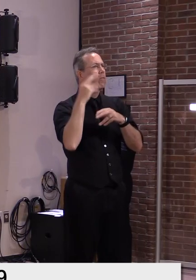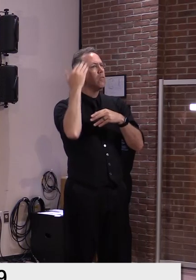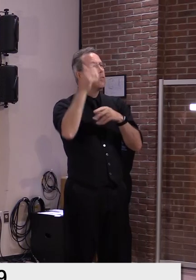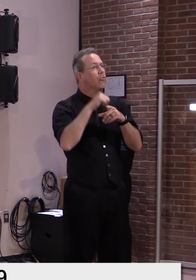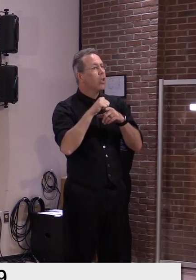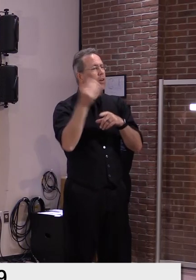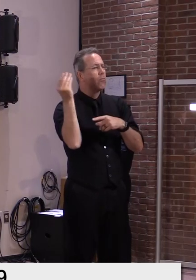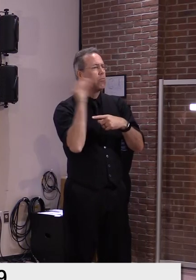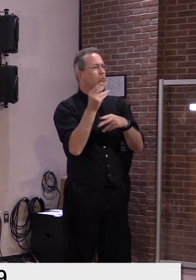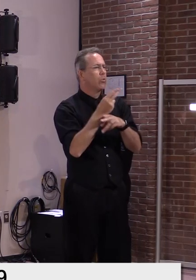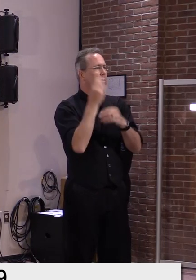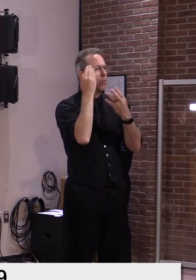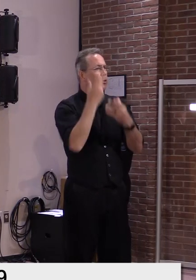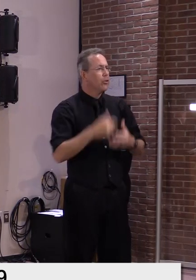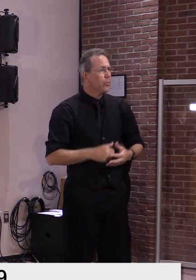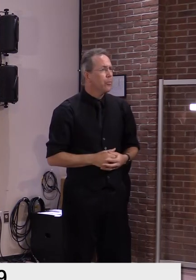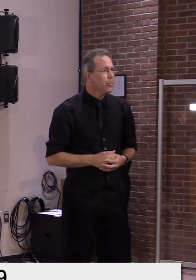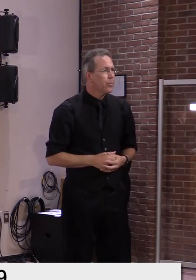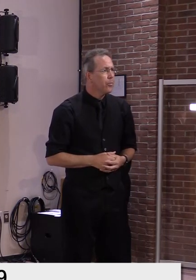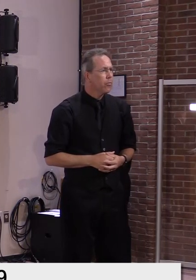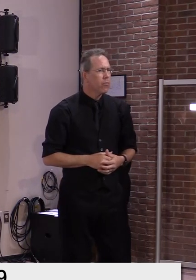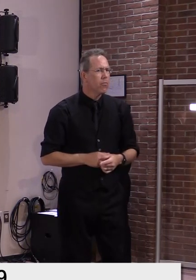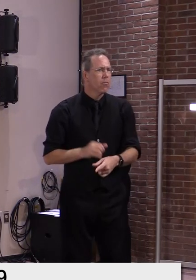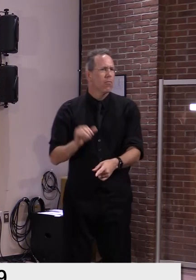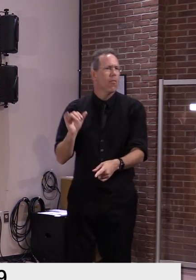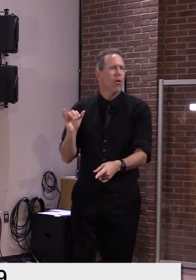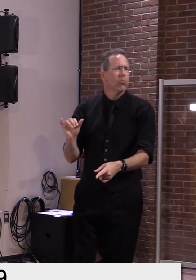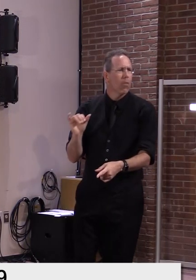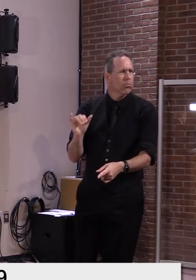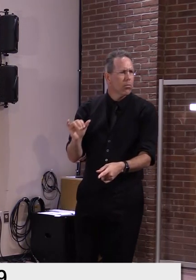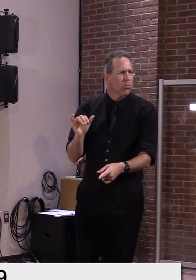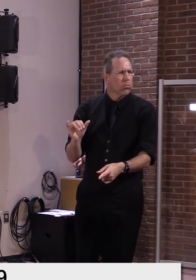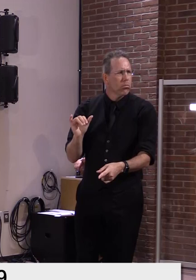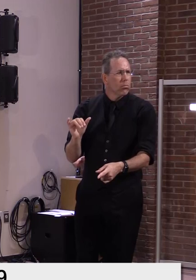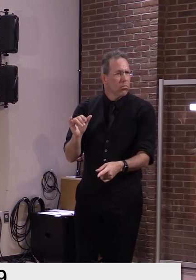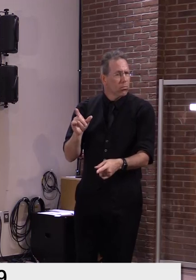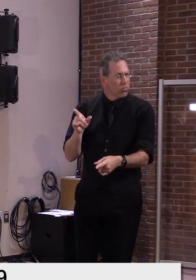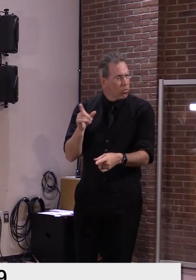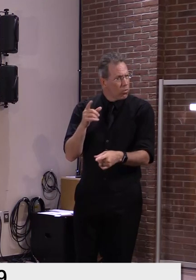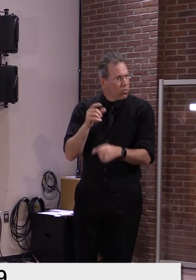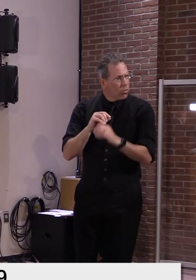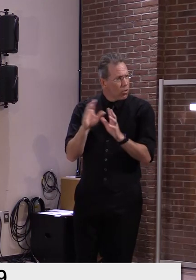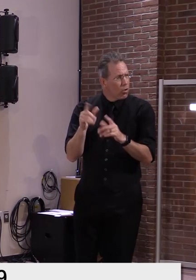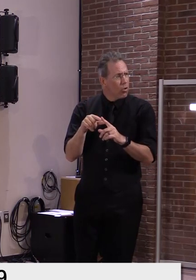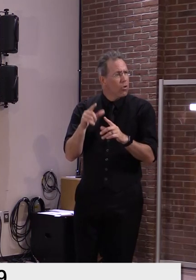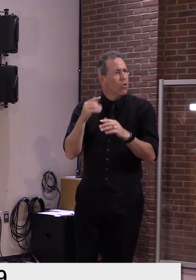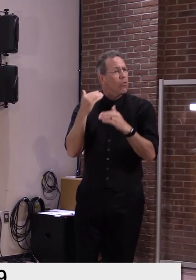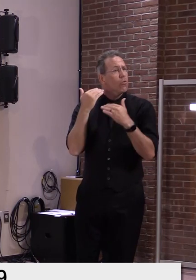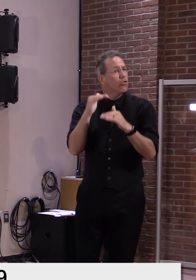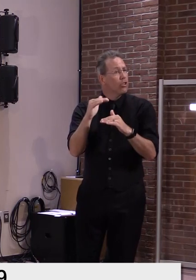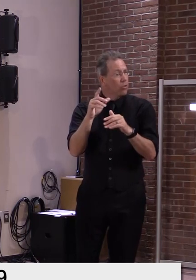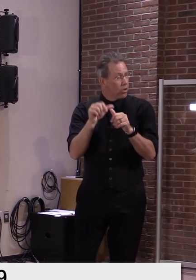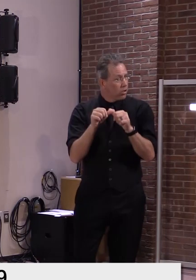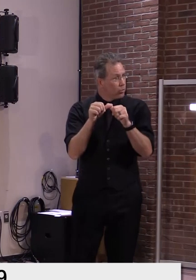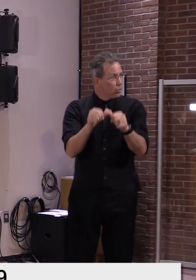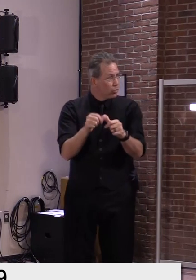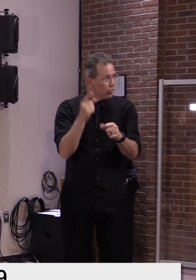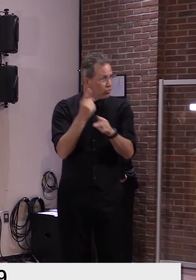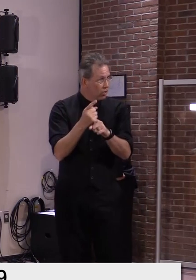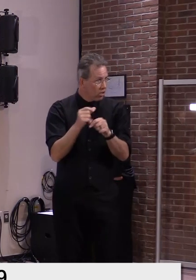So, okay, so the restrictions will continue at least conceivably for another week or until the 4th of July